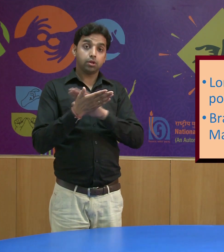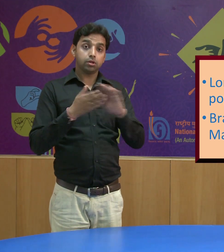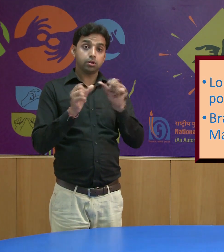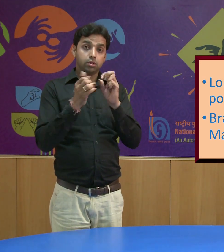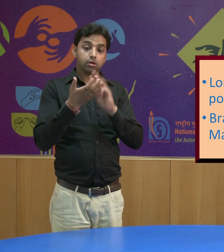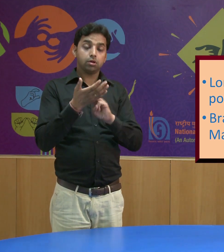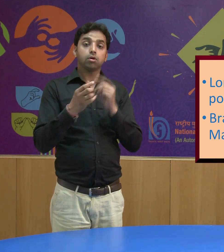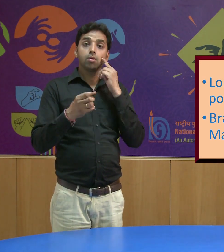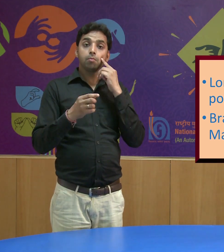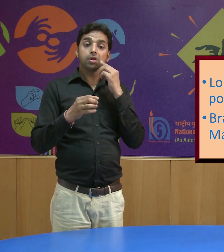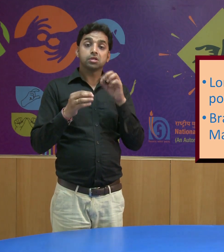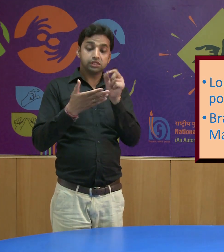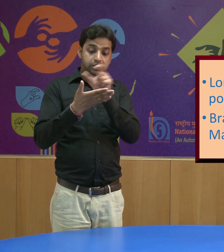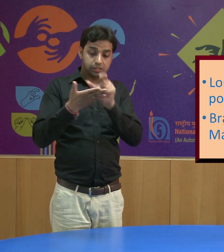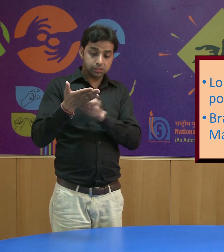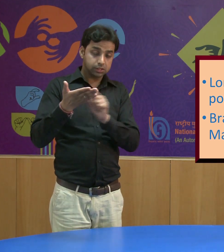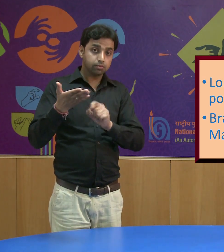was used in Malaysia.